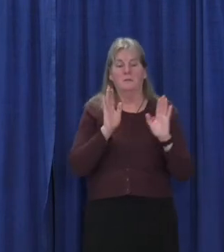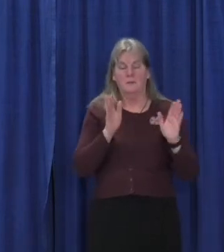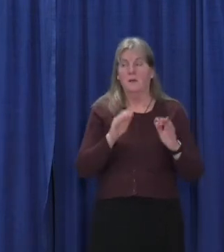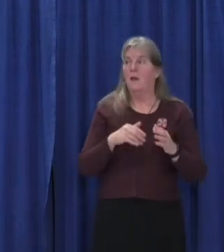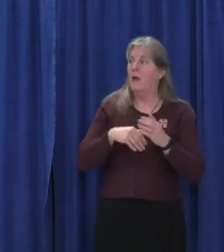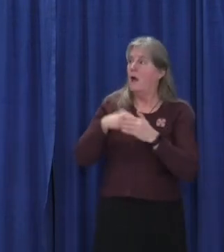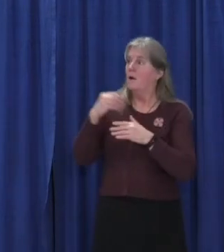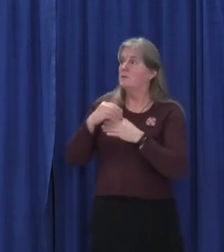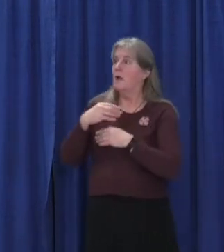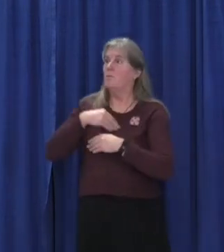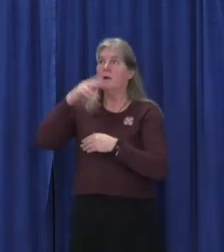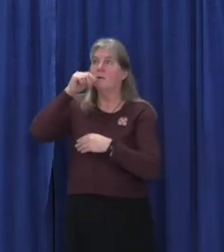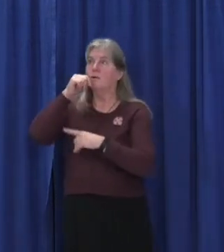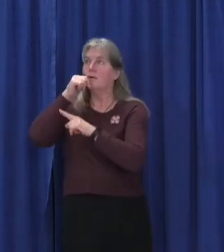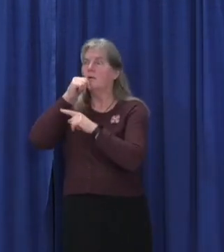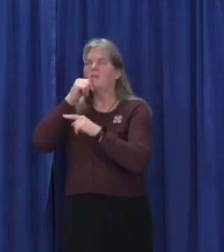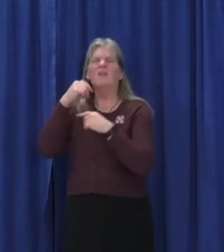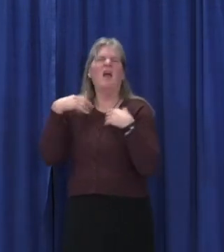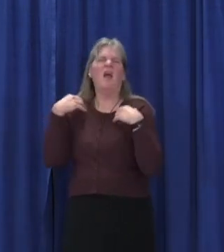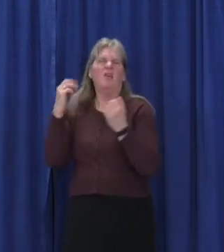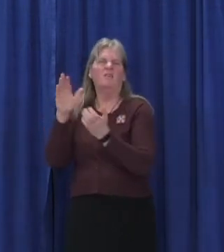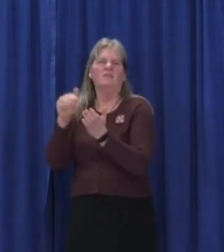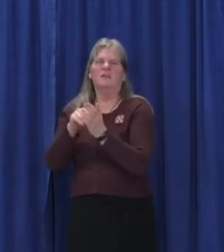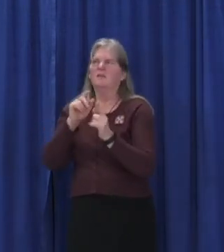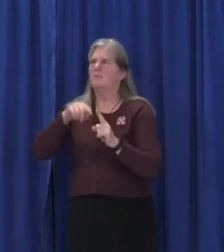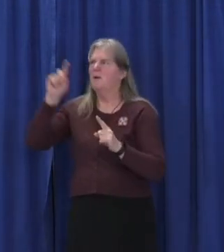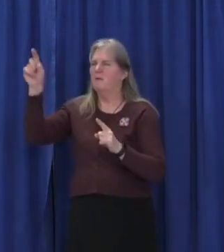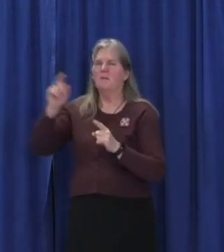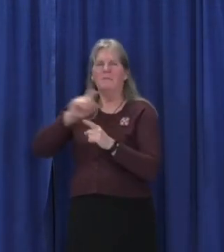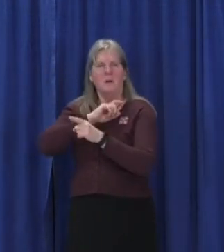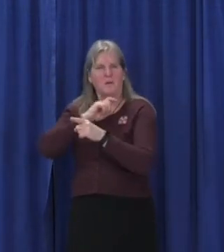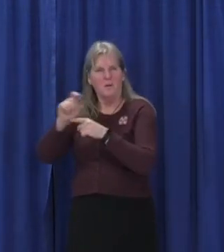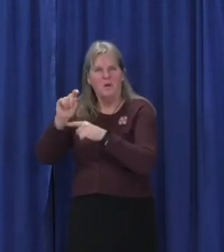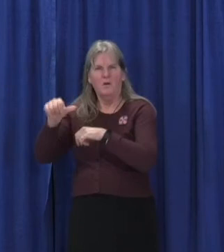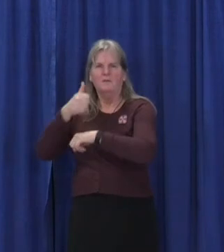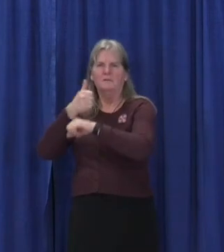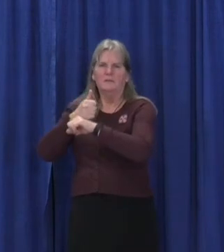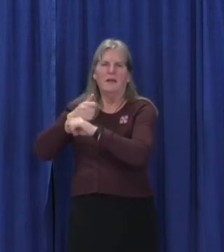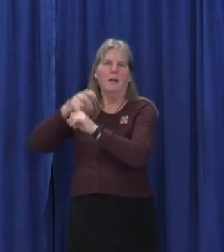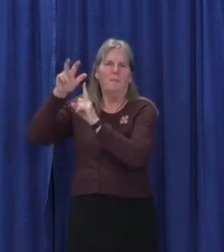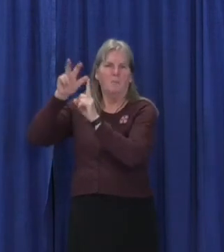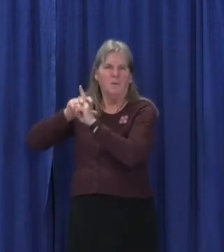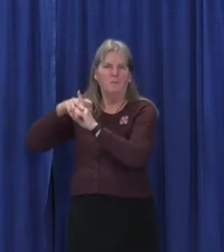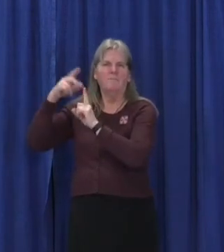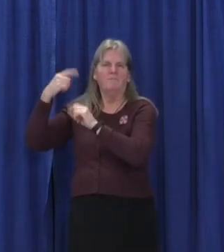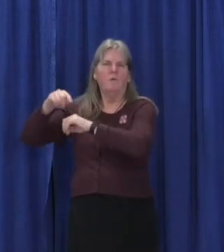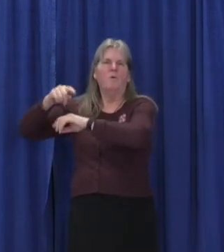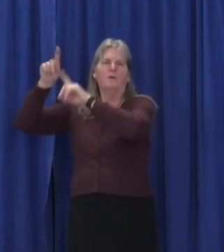testing is available at local health centers, and please call them to arrange your testing.